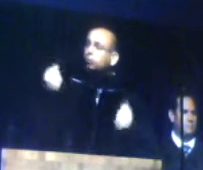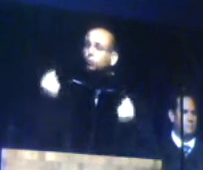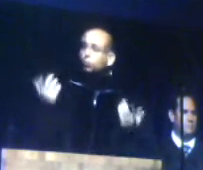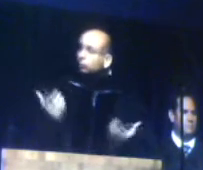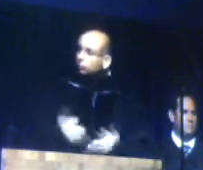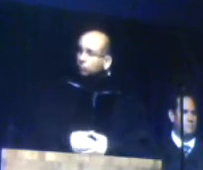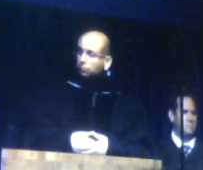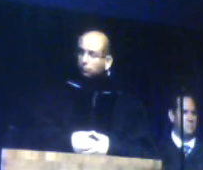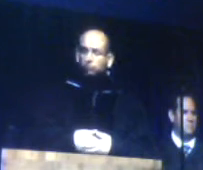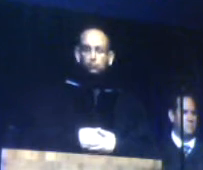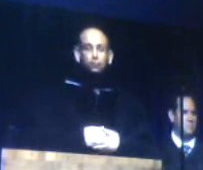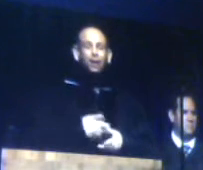deaf people,